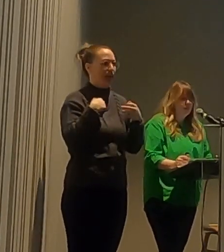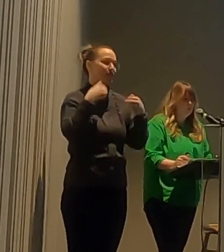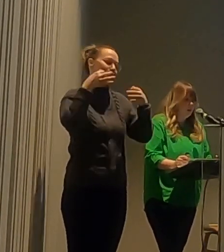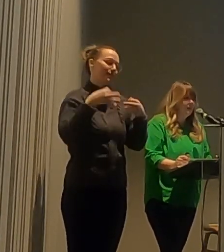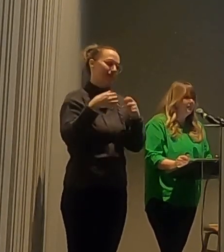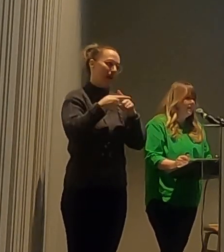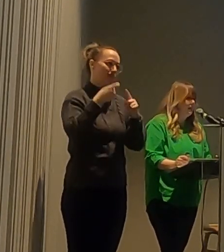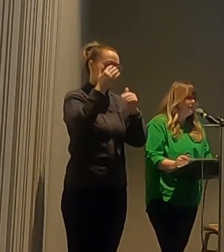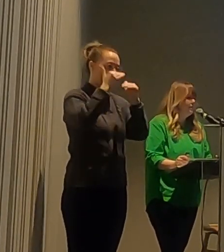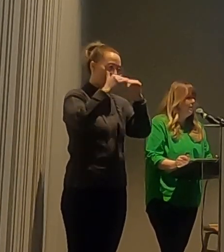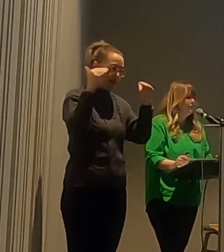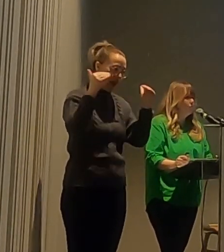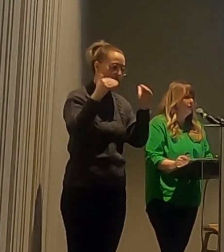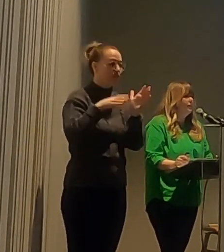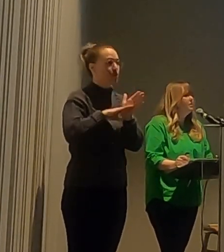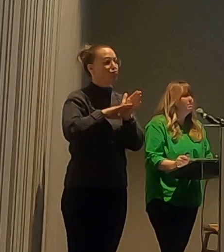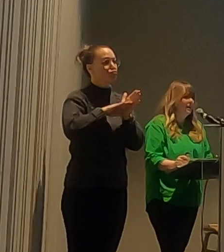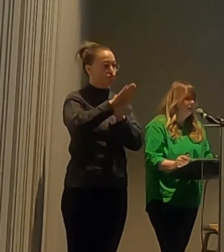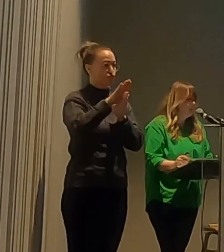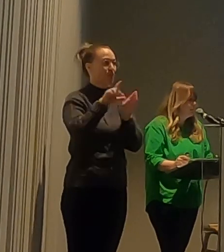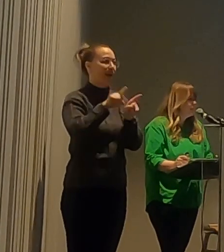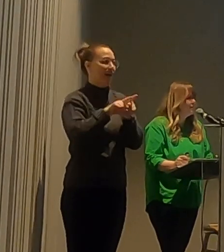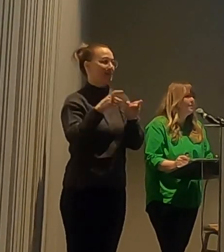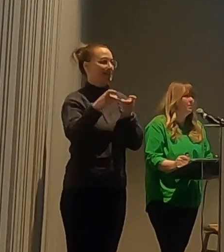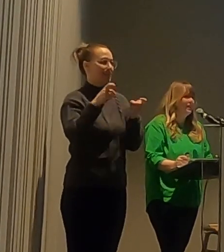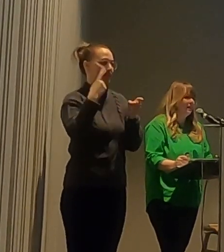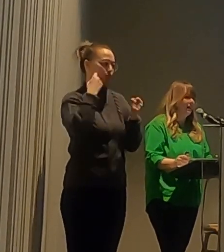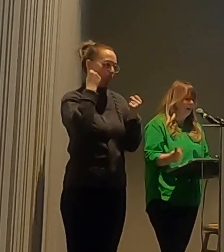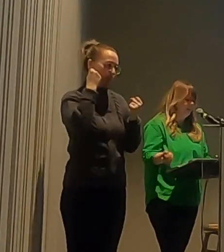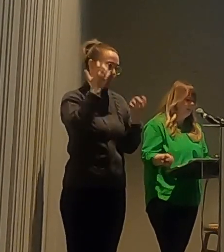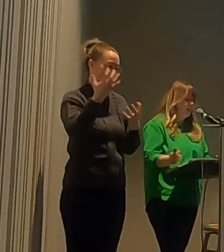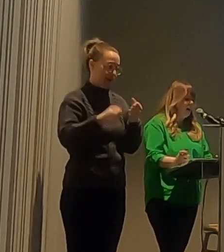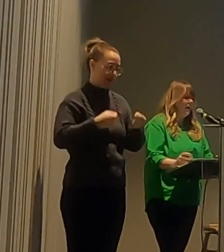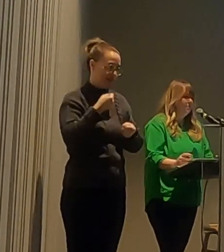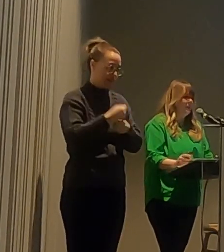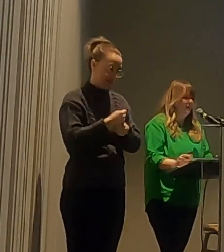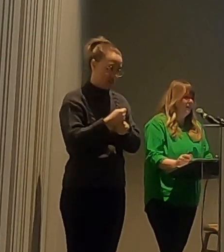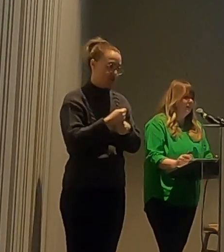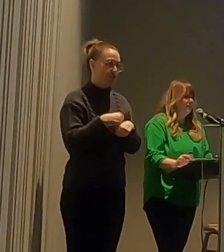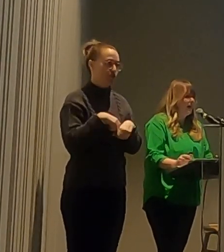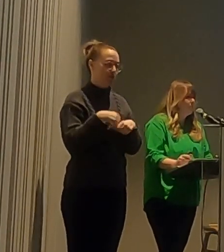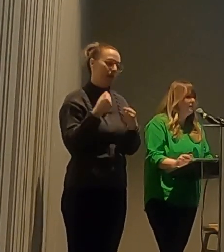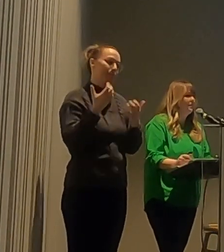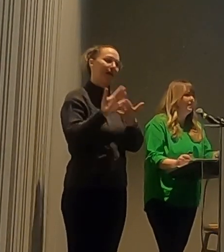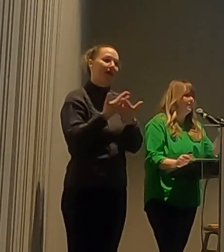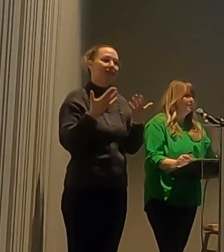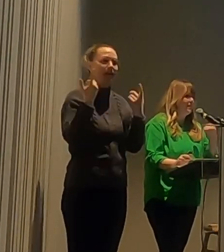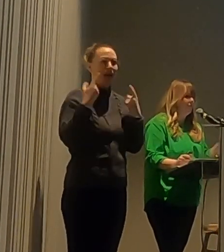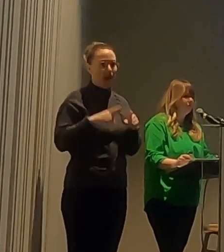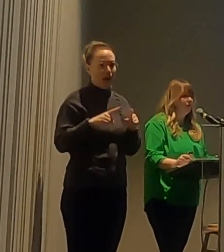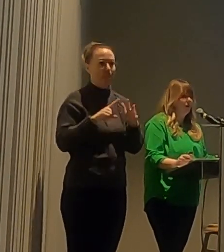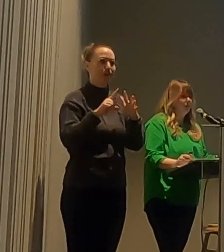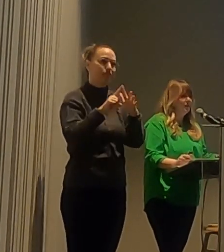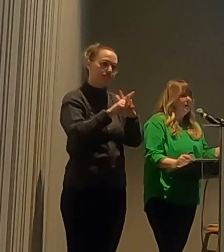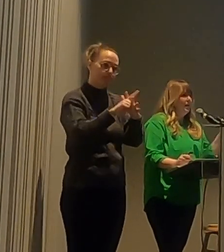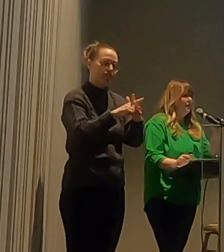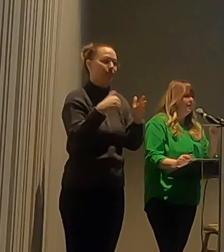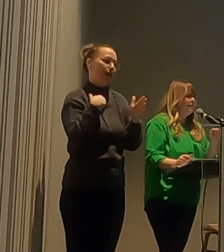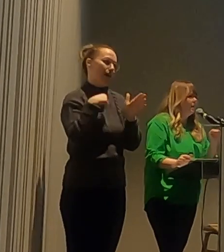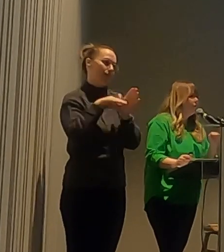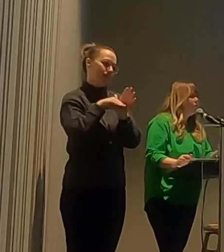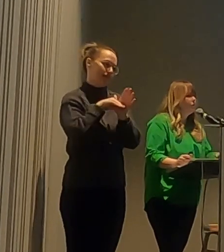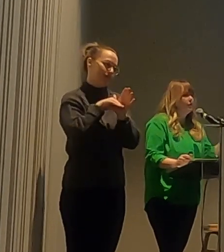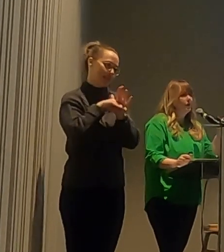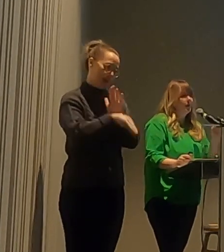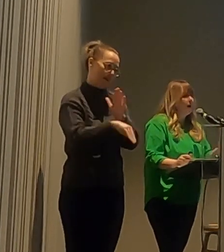they prosper as a dynasty for many years, but then as many things happen, there's a downfall